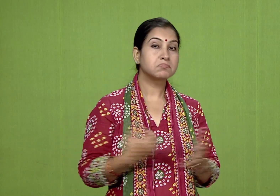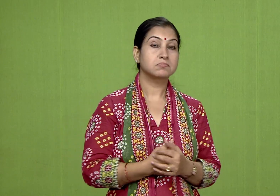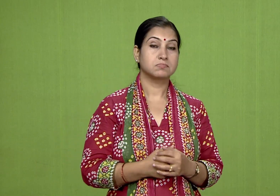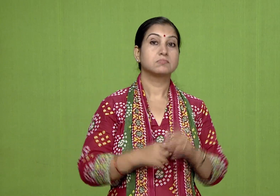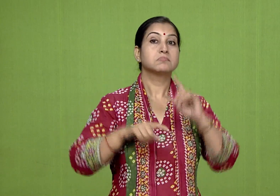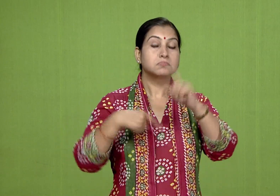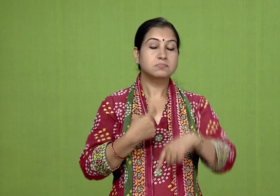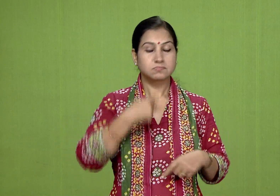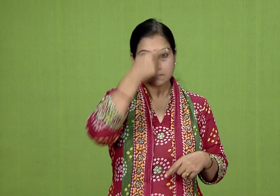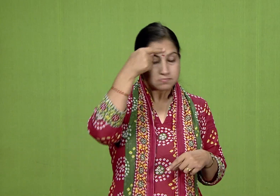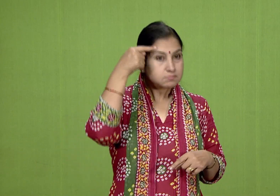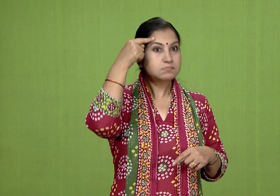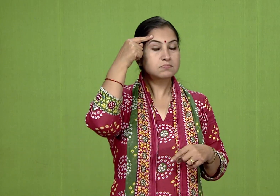she gave him an opportunity